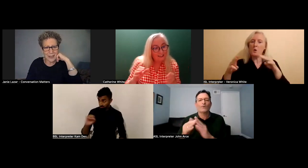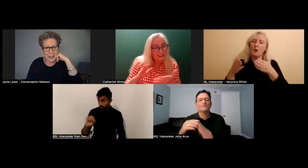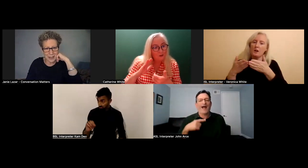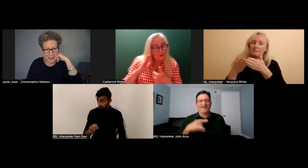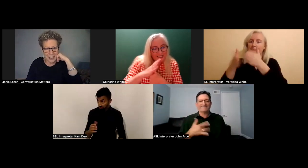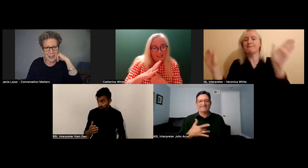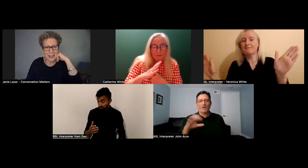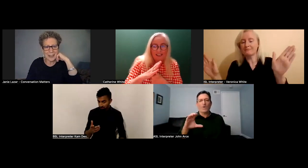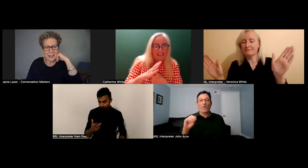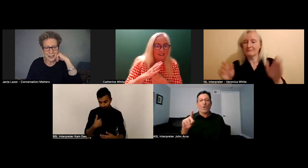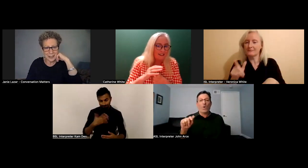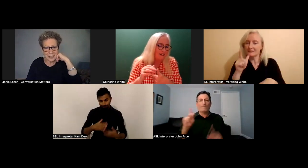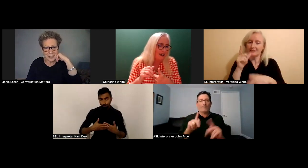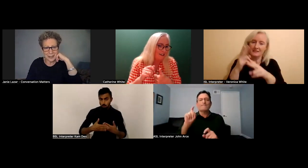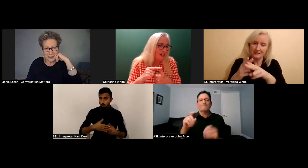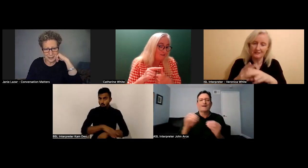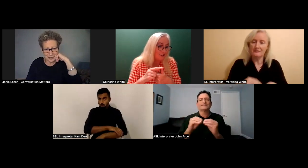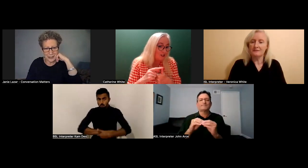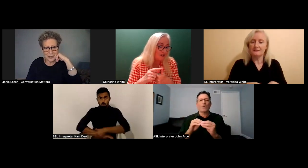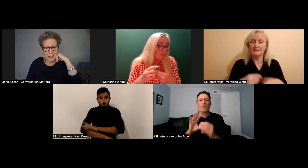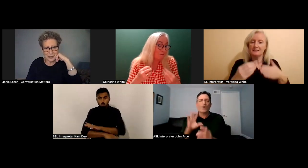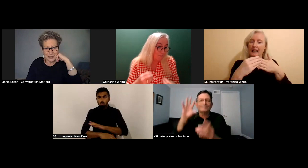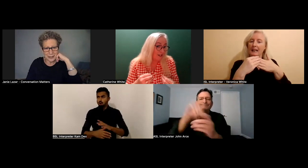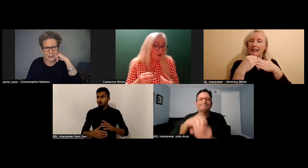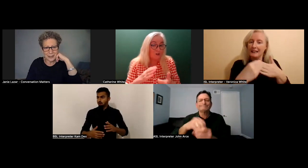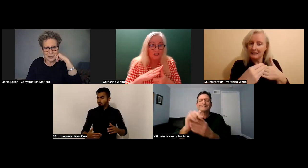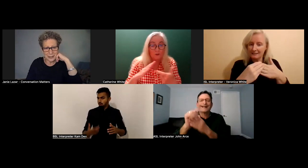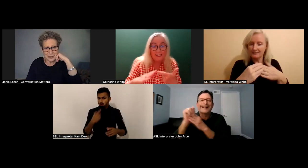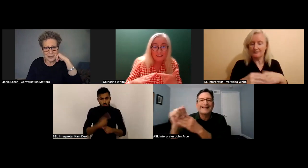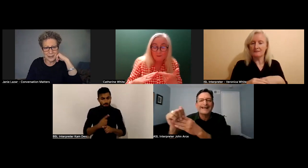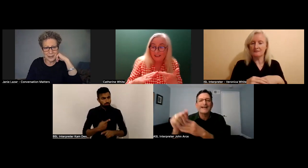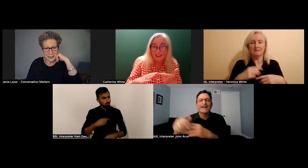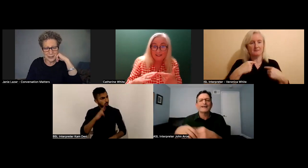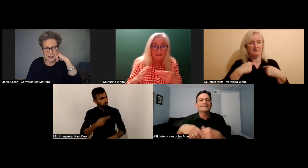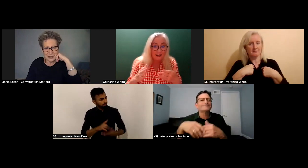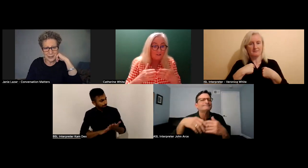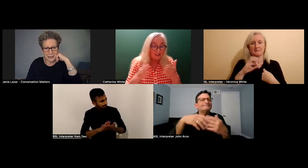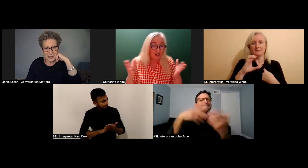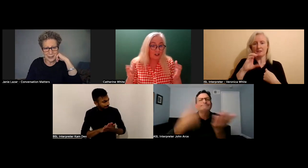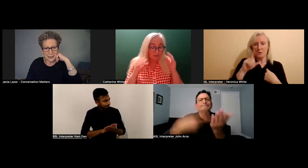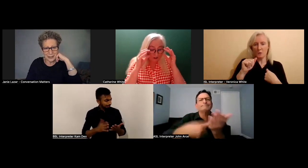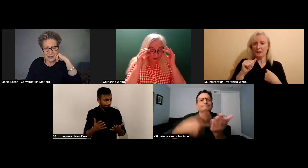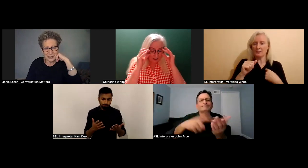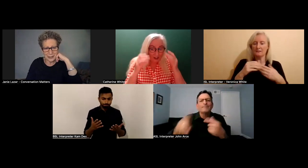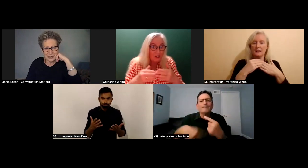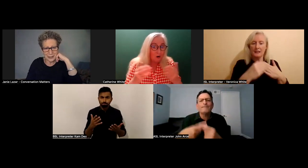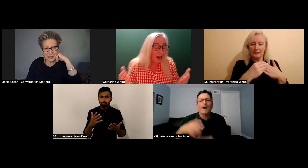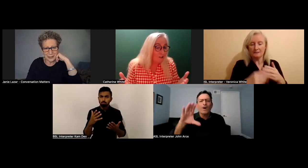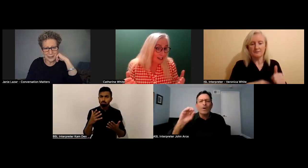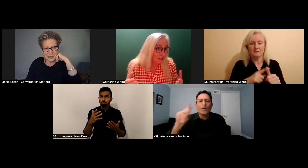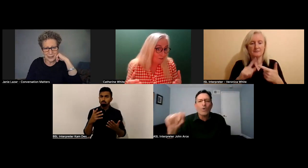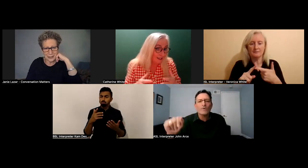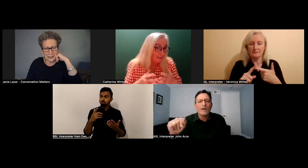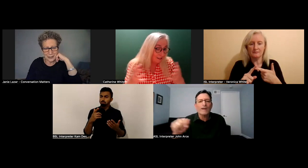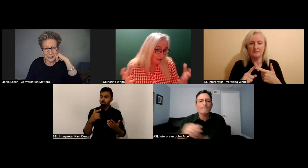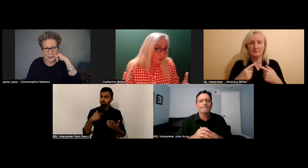there. We need to be leading on conversations about being a Coda. We need to be leading the conversation about, you know, our